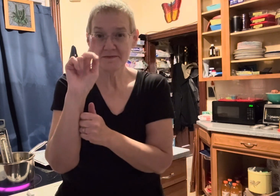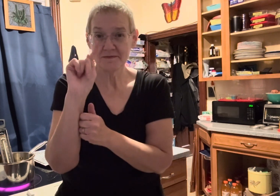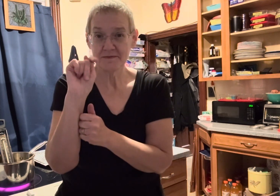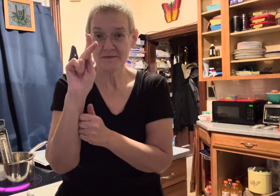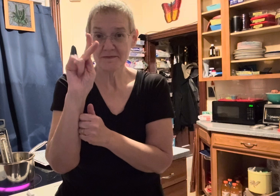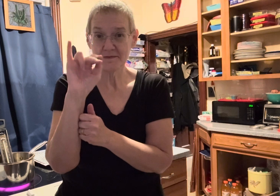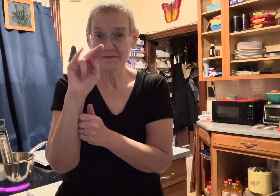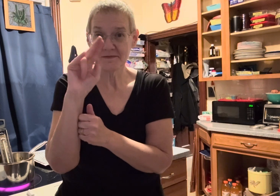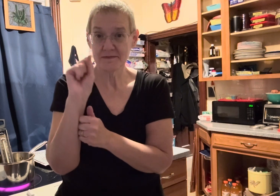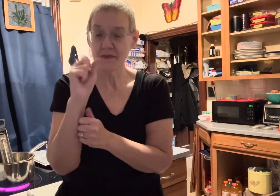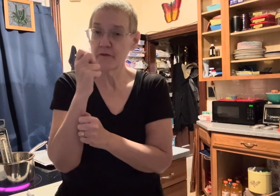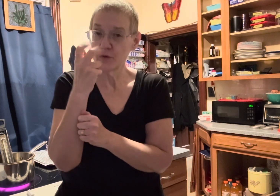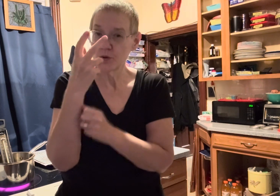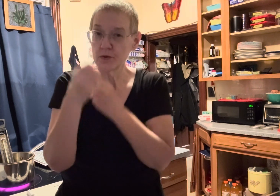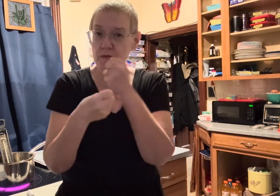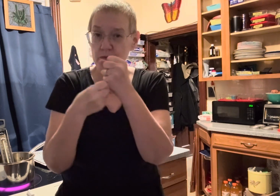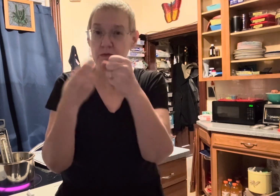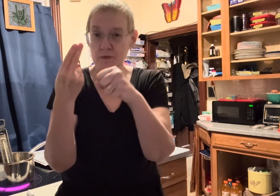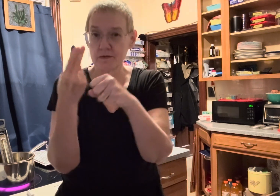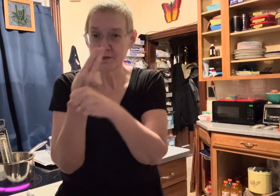now Atkins also has chips.